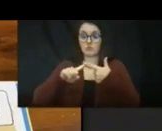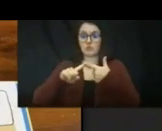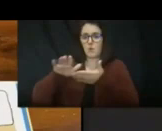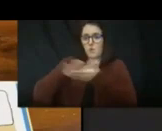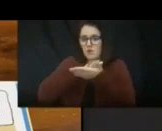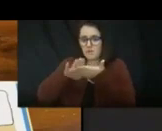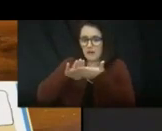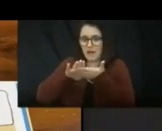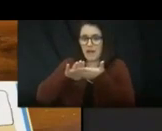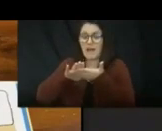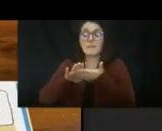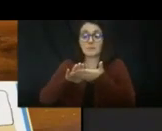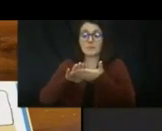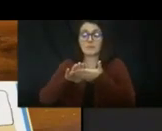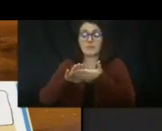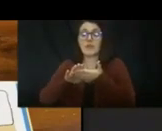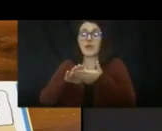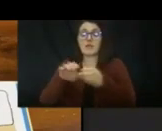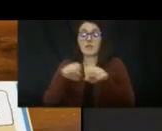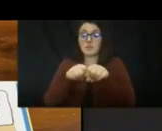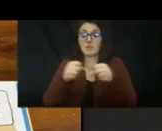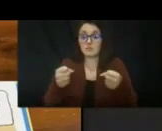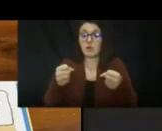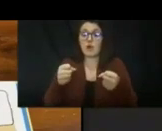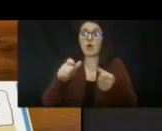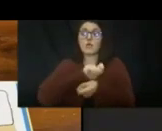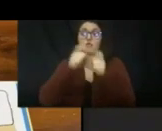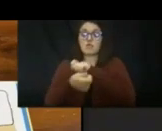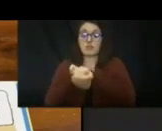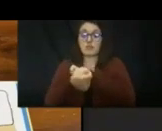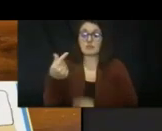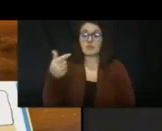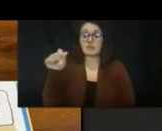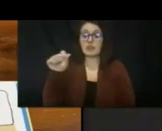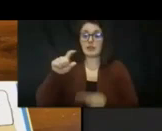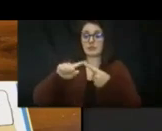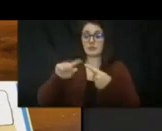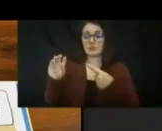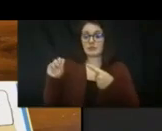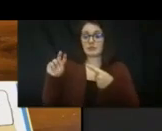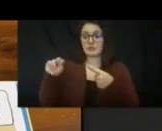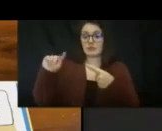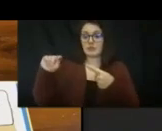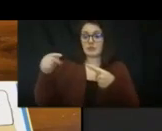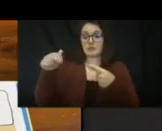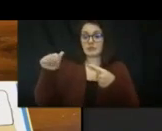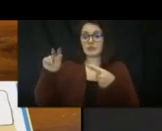Refine. These fossil fuels are broken down and turned into gases called ethane and